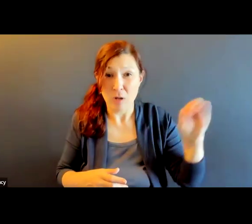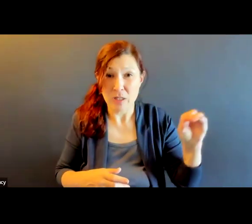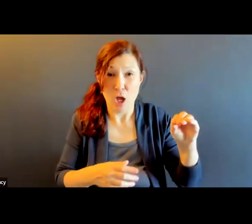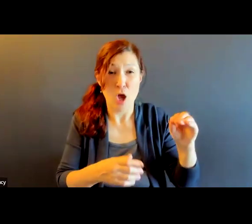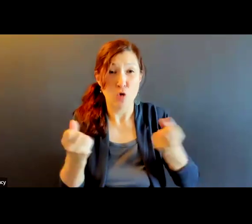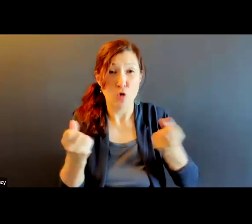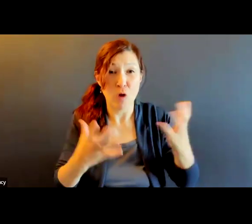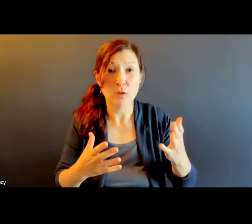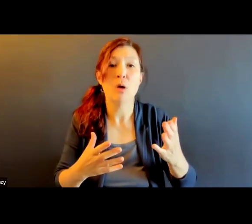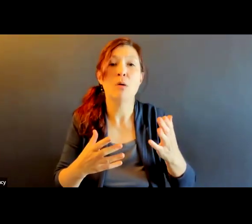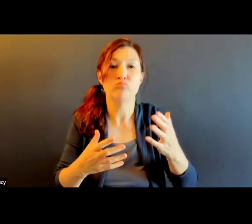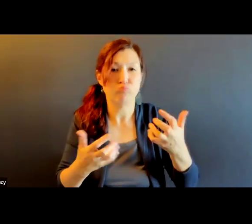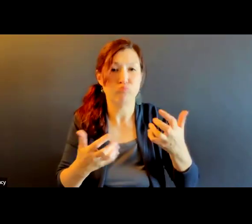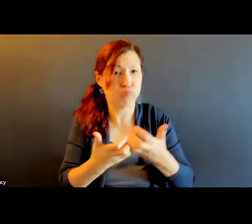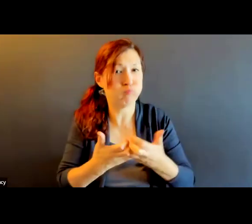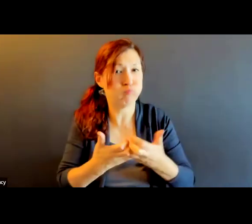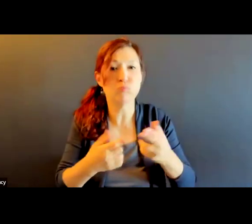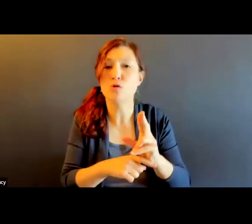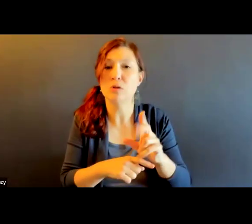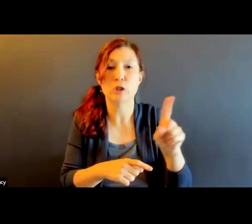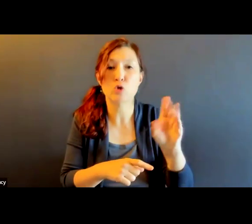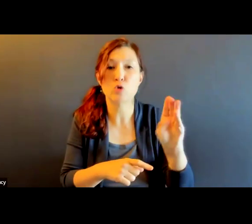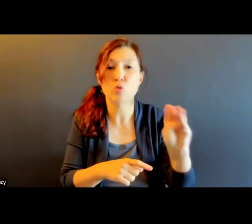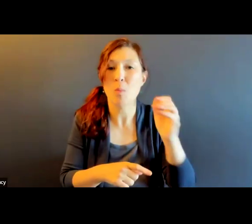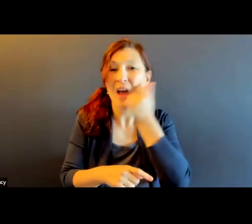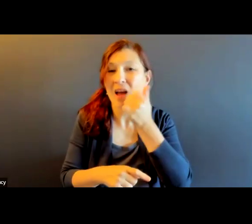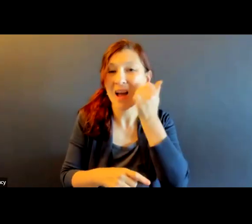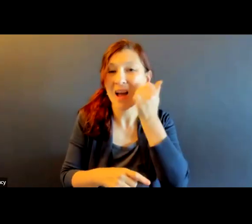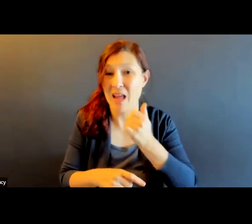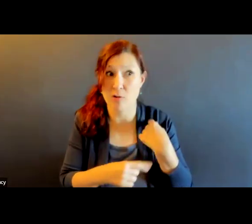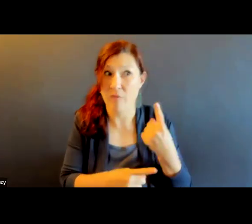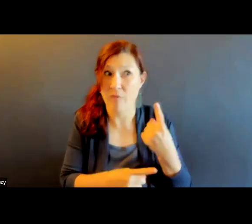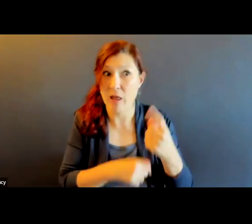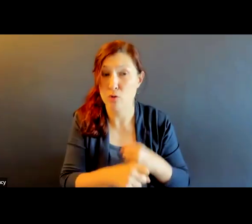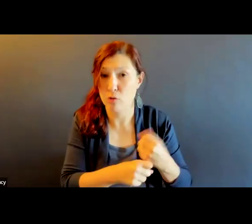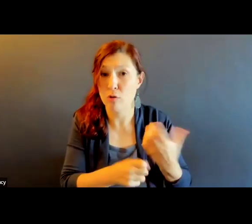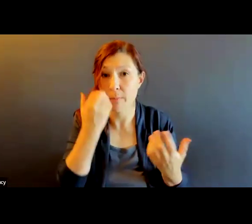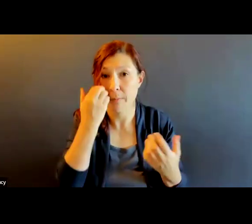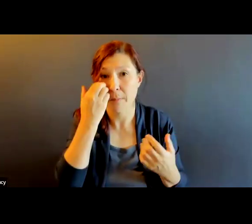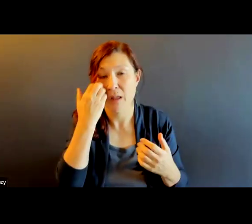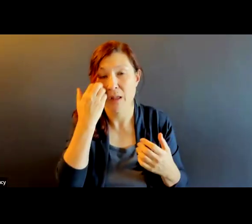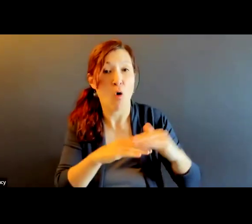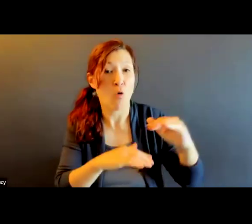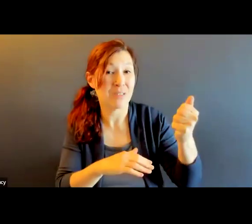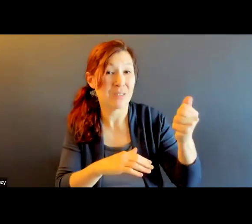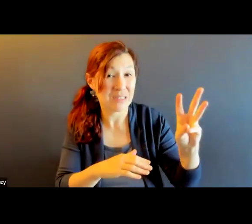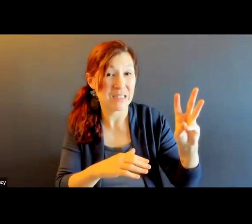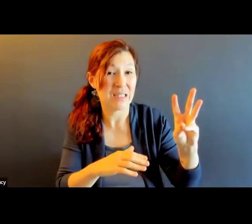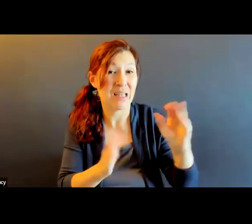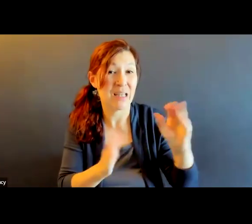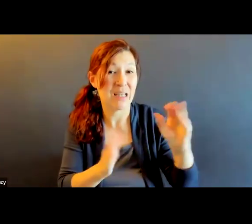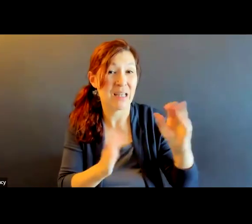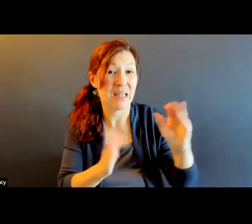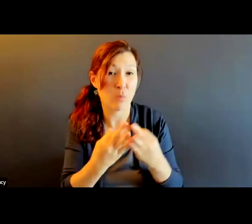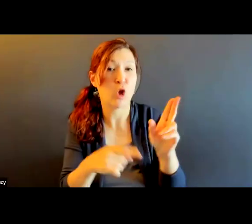successfully using the app every day so far this year. And more than 16,000 families have been using the app